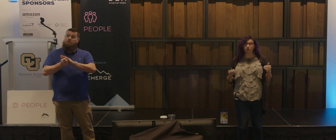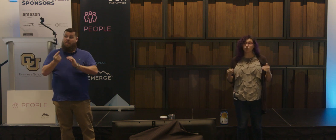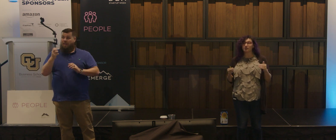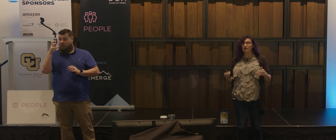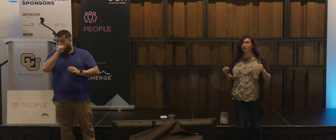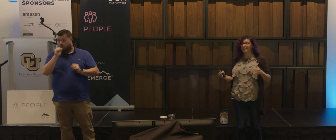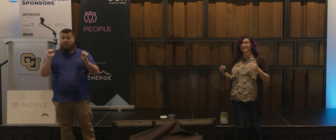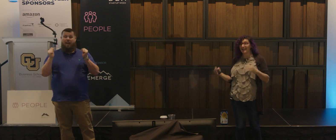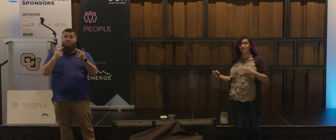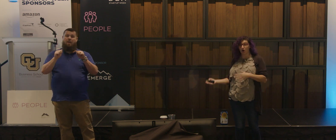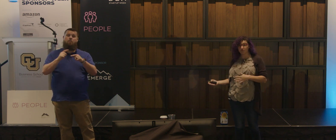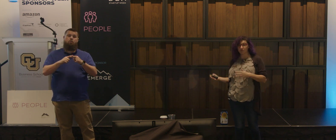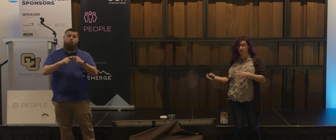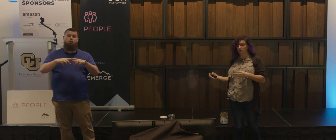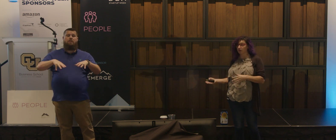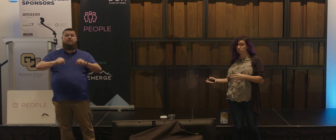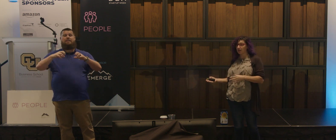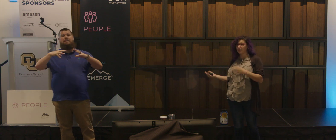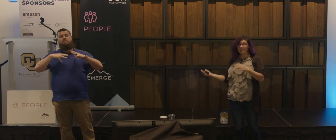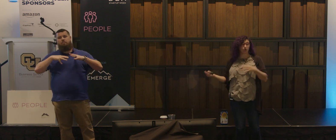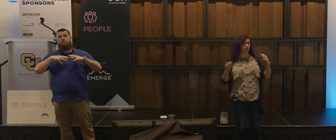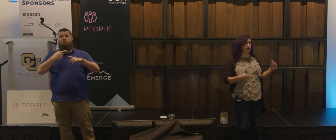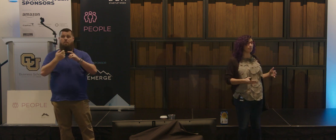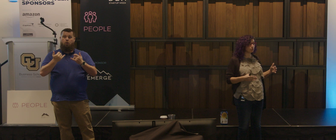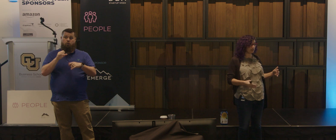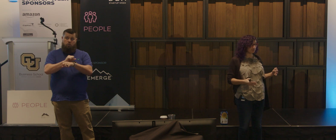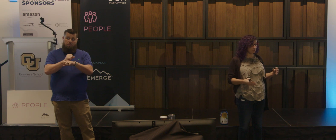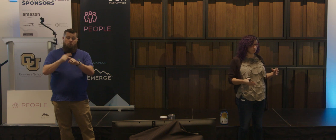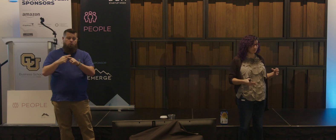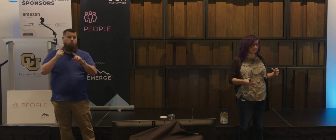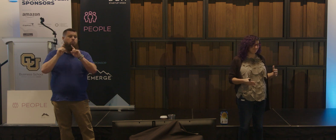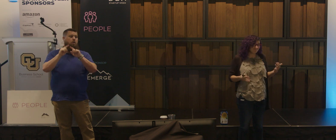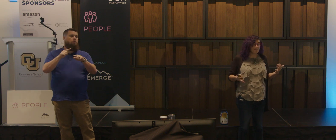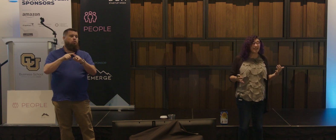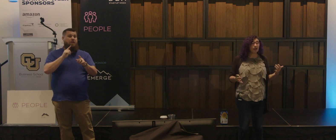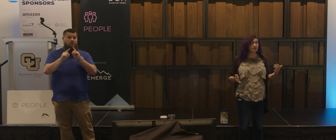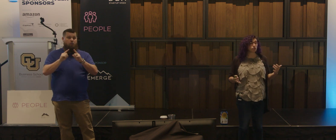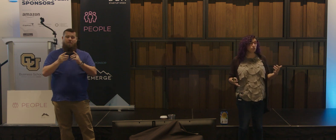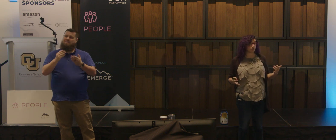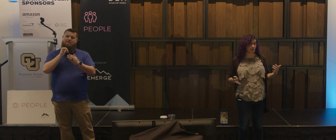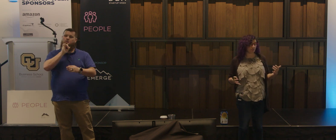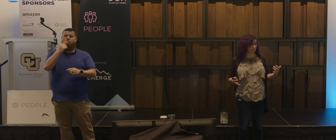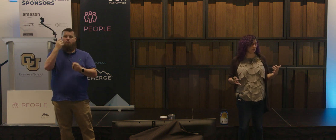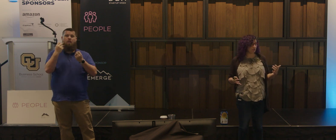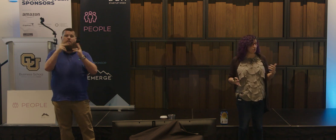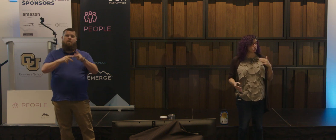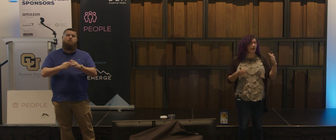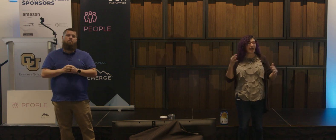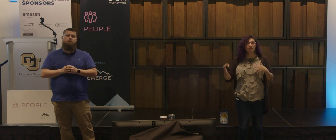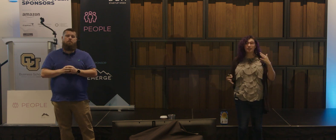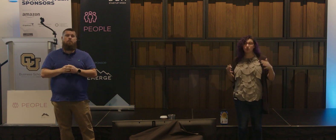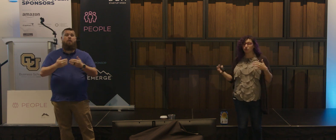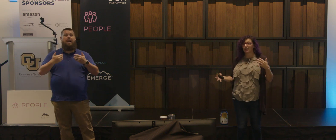that everyone is able to take time off from their current job in order to come to an interview may not be true for a lot of people.